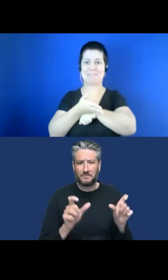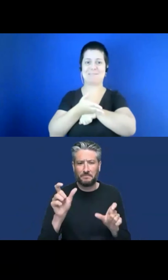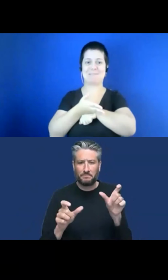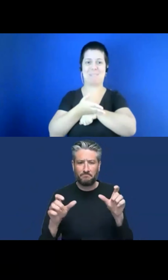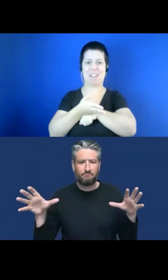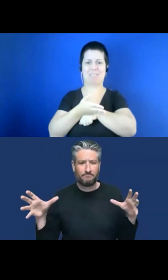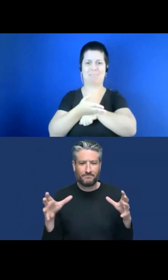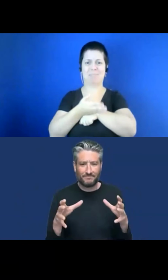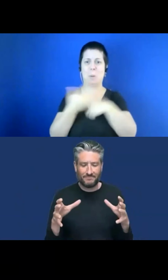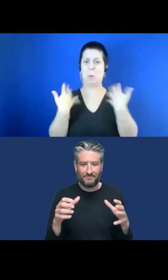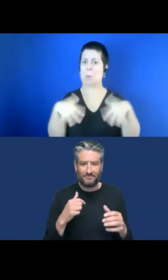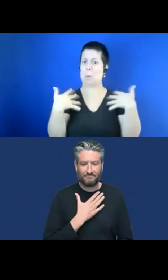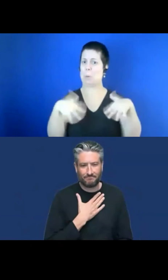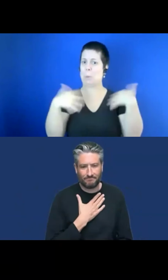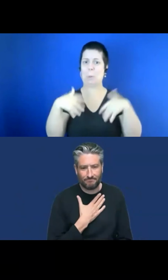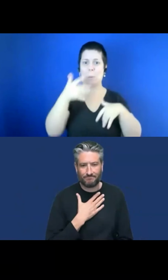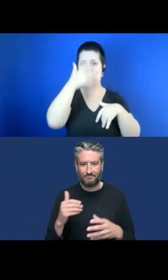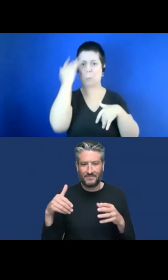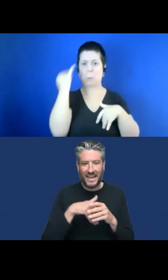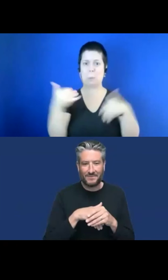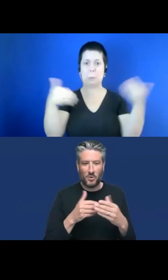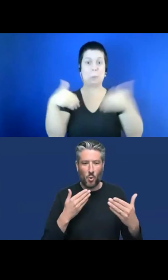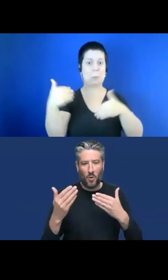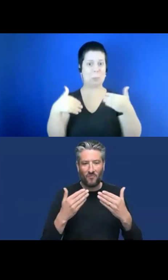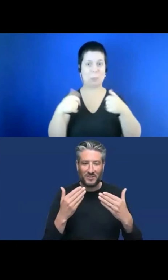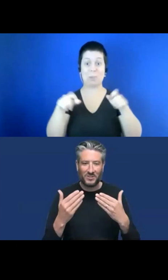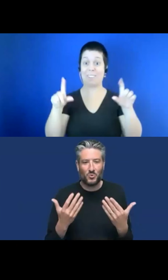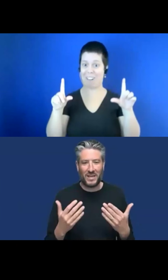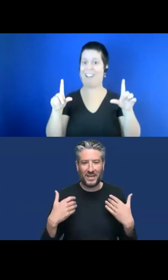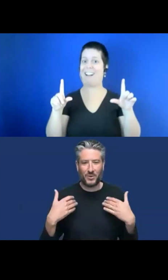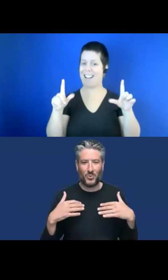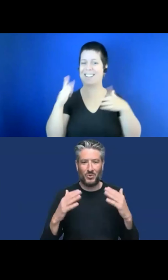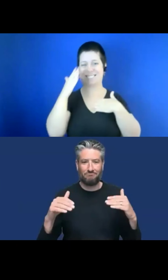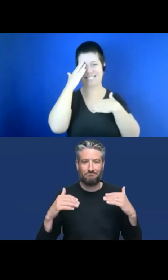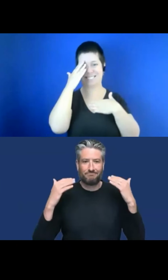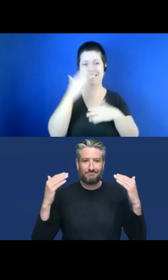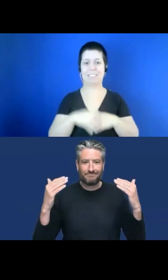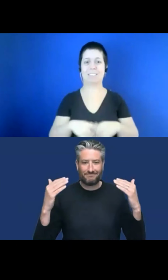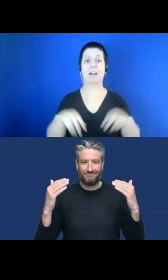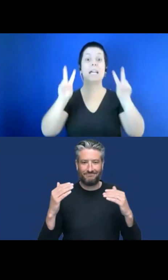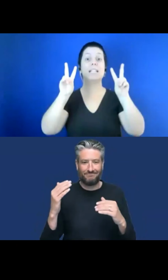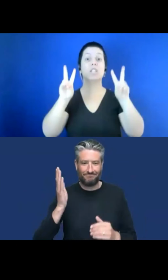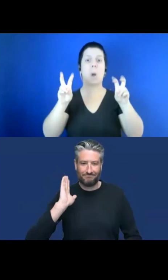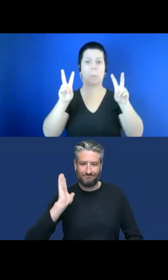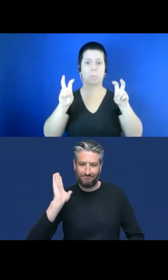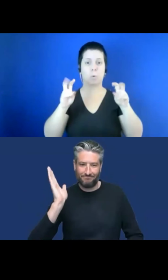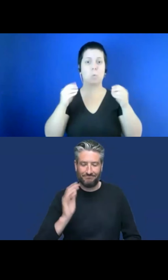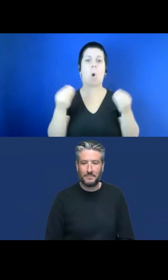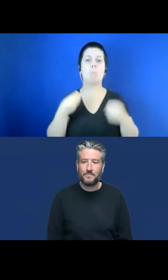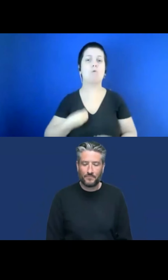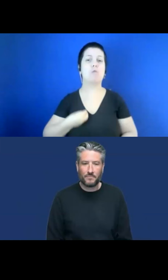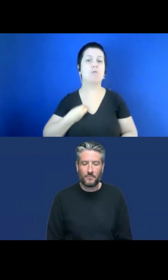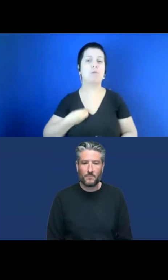high-class conference. This topic, living through touch,